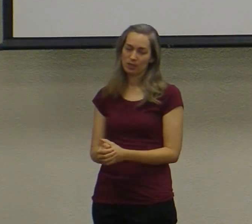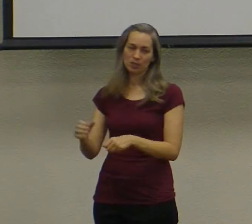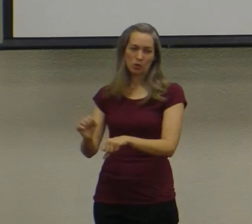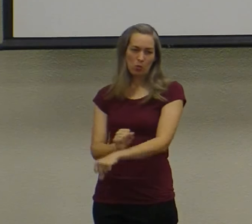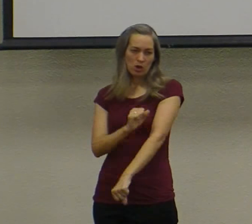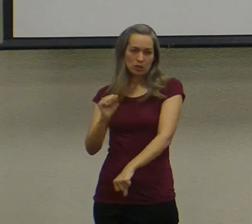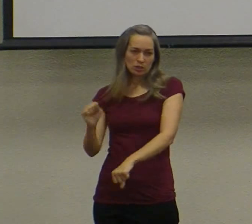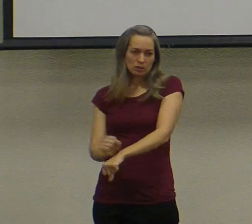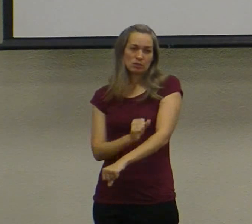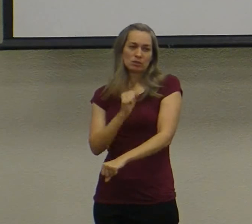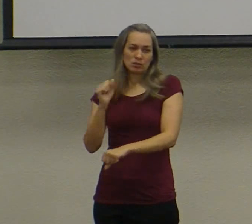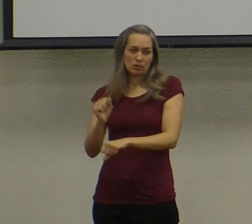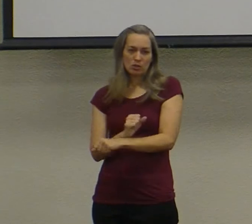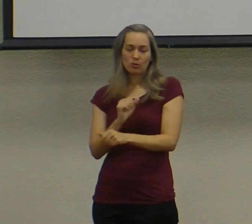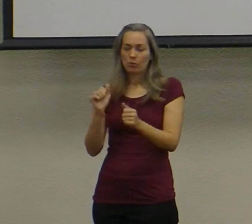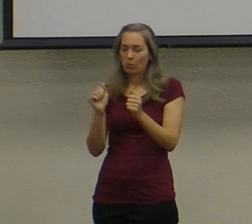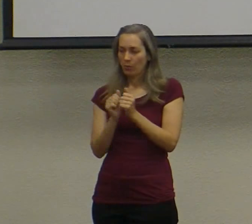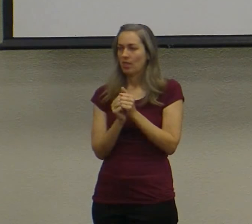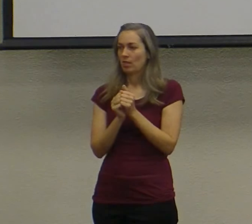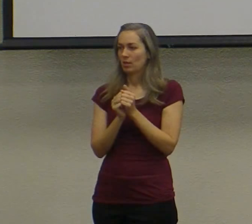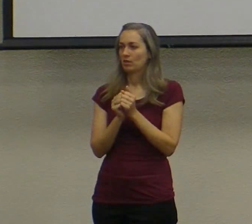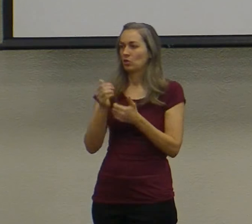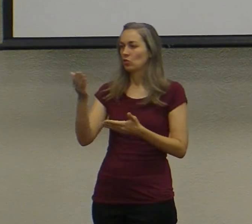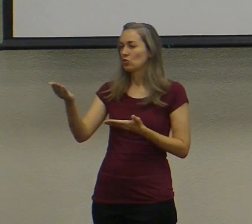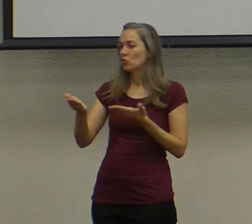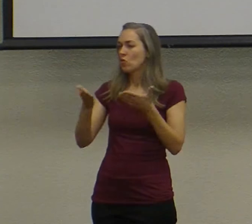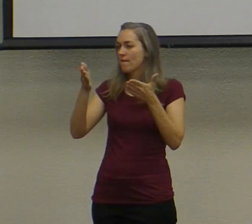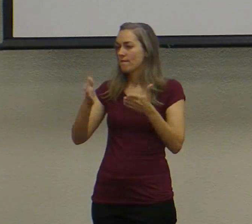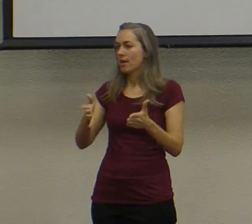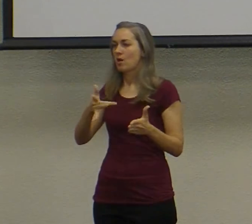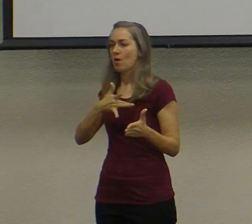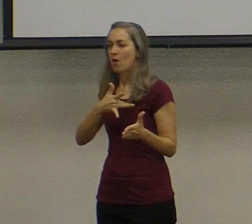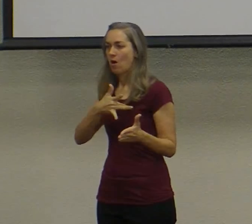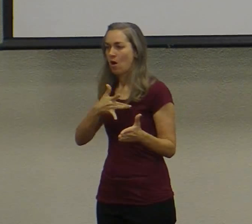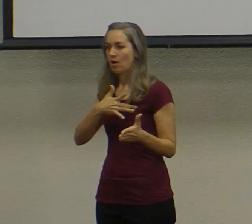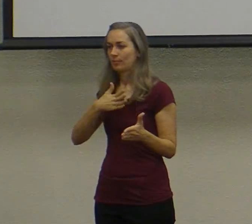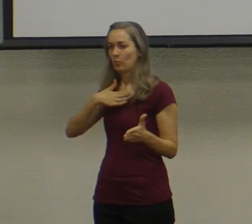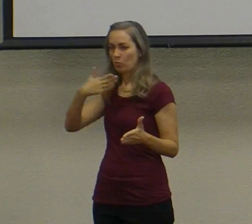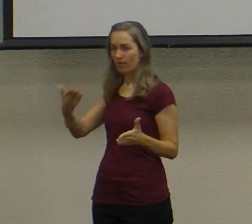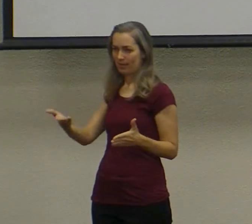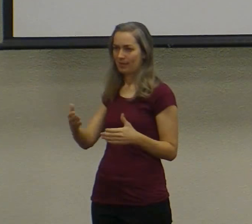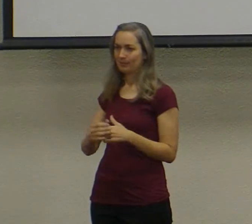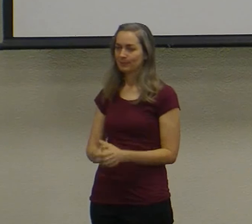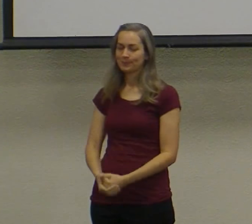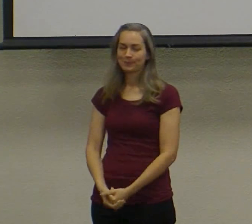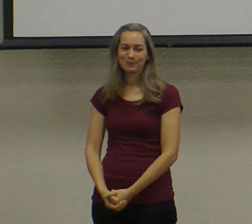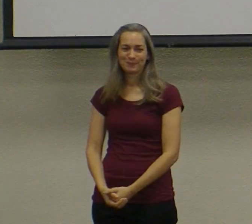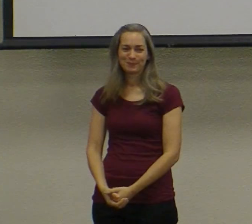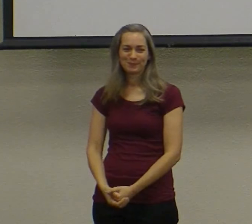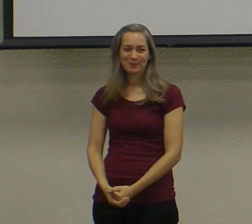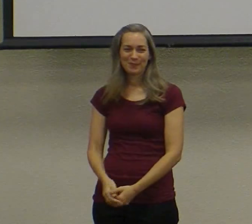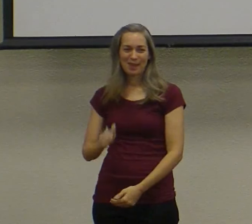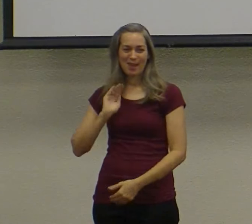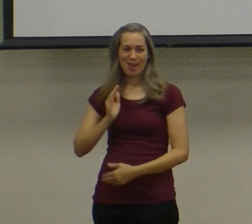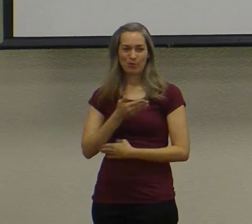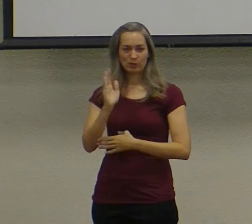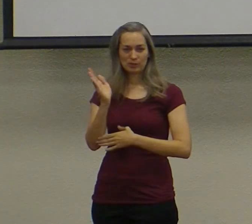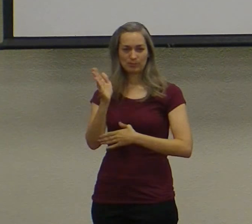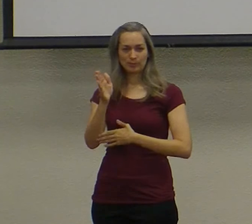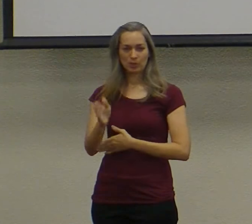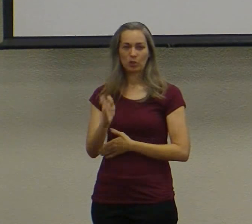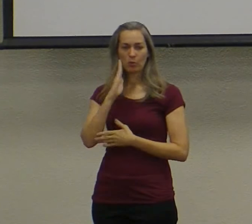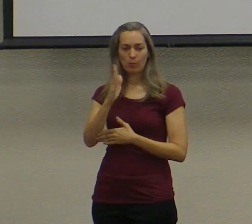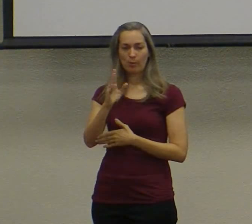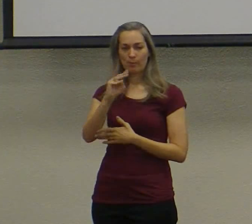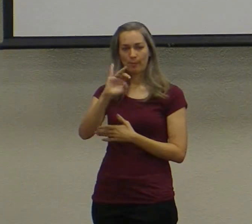uh, with a servant heart and willing to serve and do everything. So our speakers are going to be